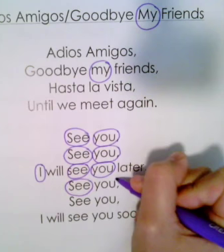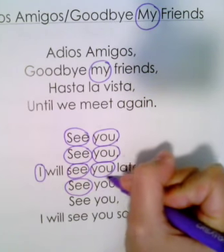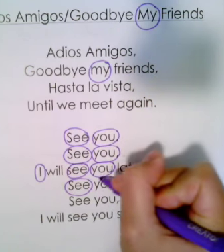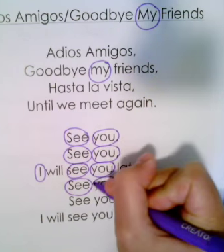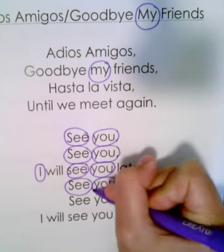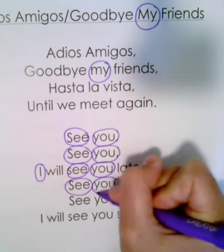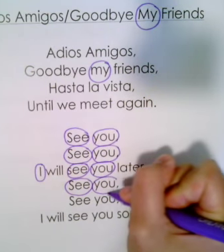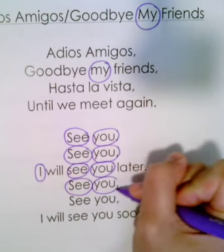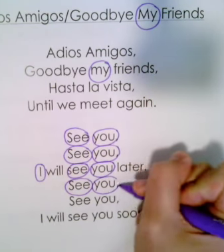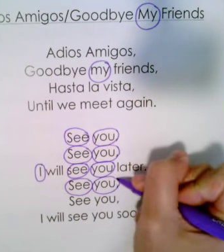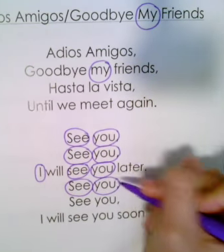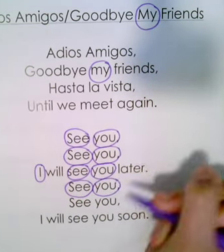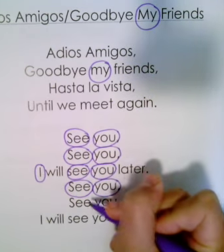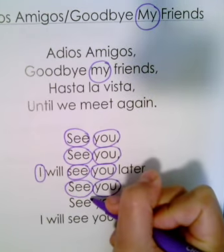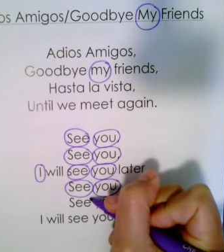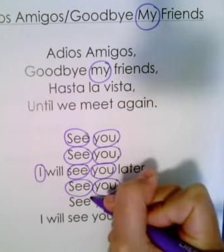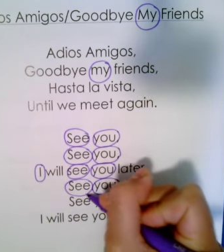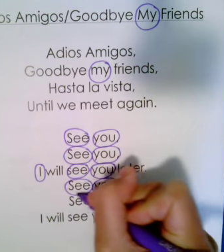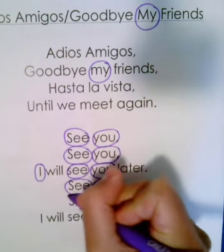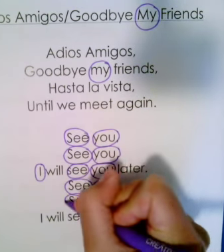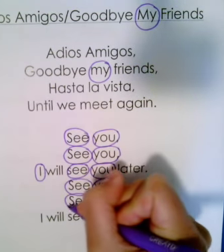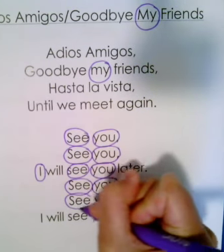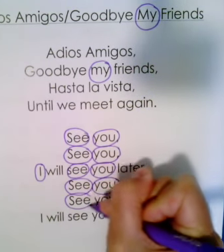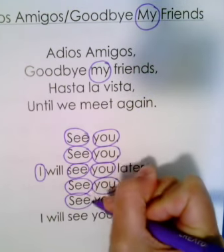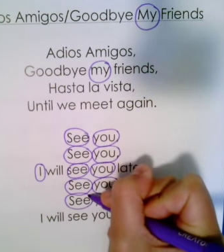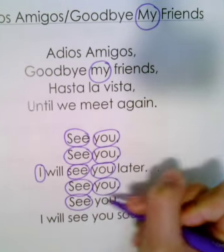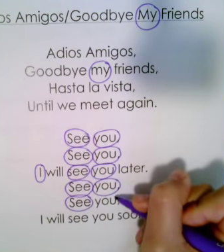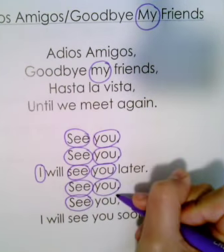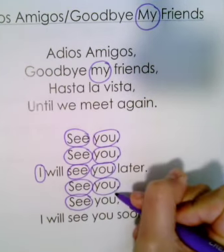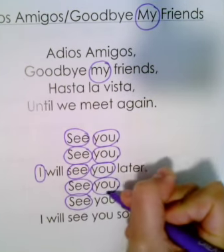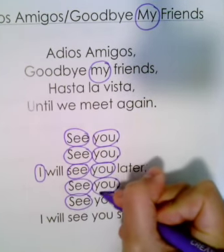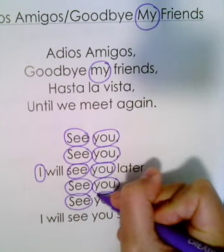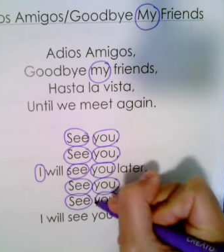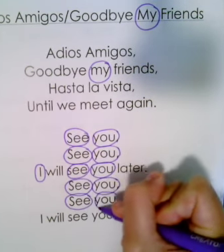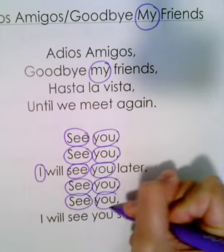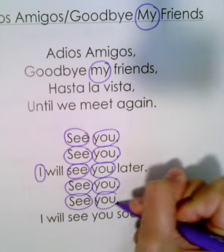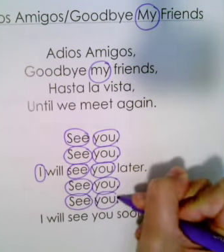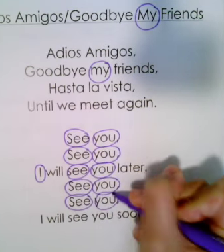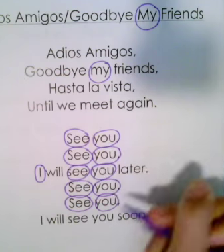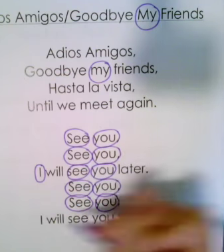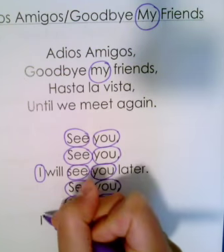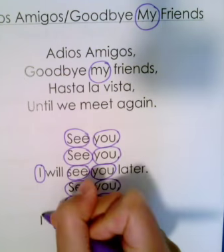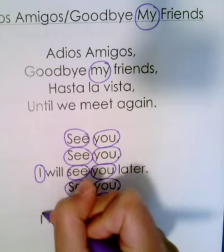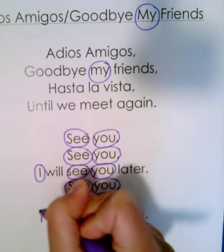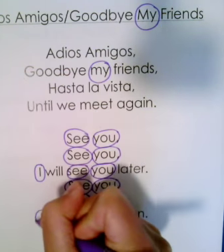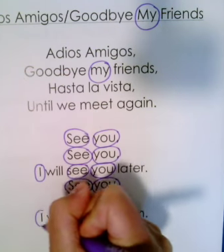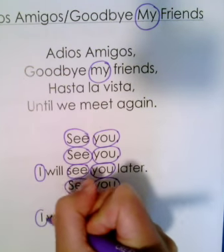circling. You can practice writing the whole song if you'd like, or you could just try a few of the heart